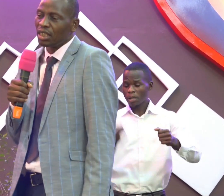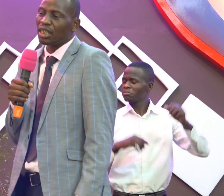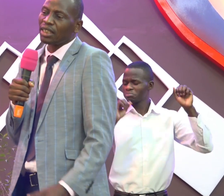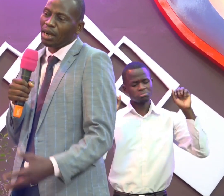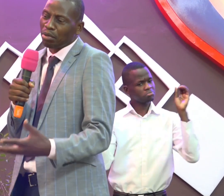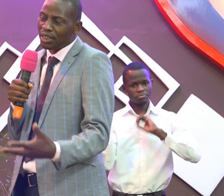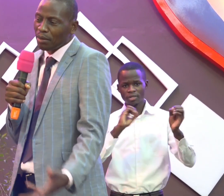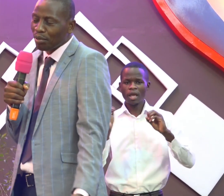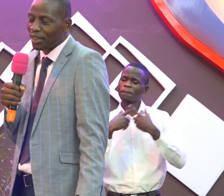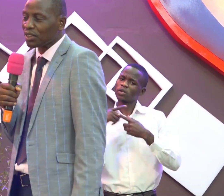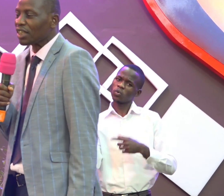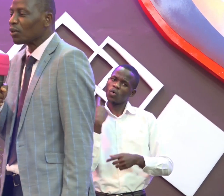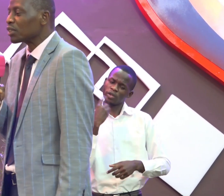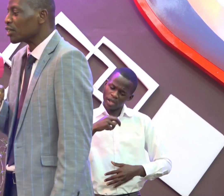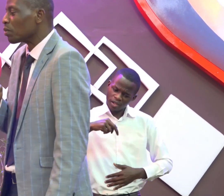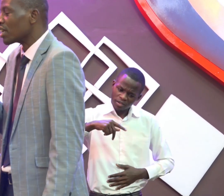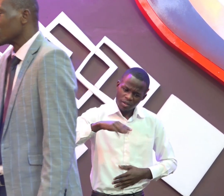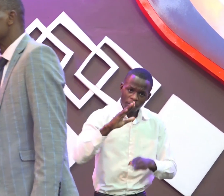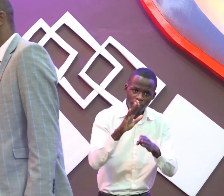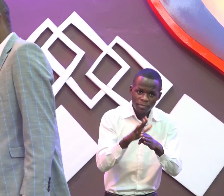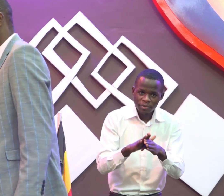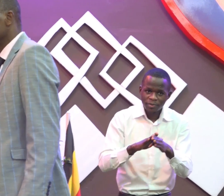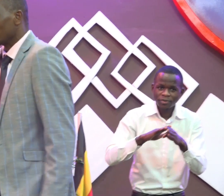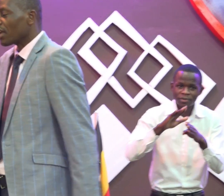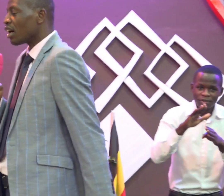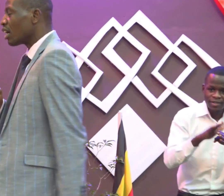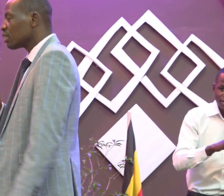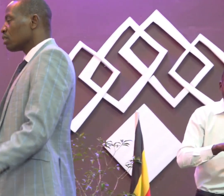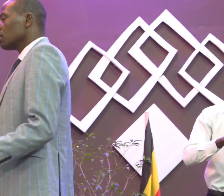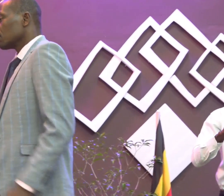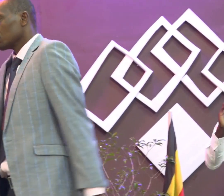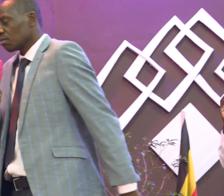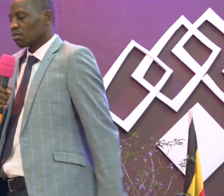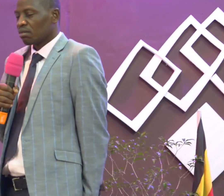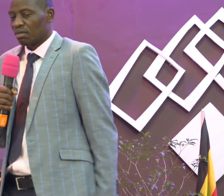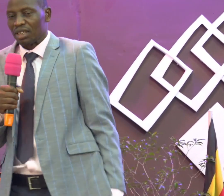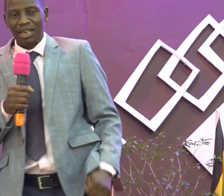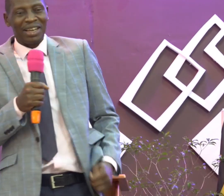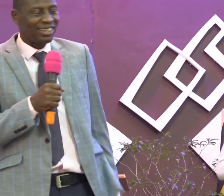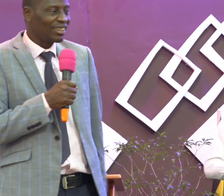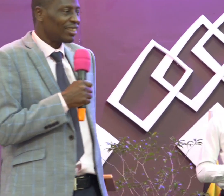mega ne natambudde mpola ndoza yalooza nti oba natambula nti naye nga